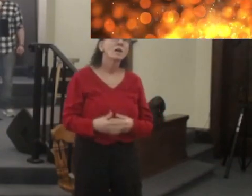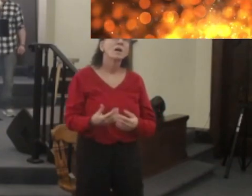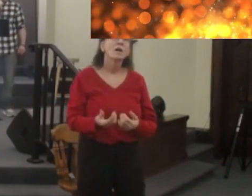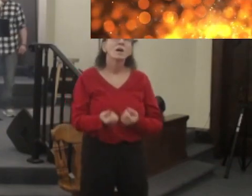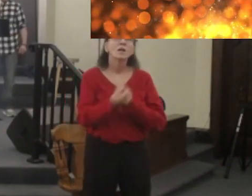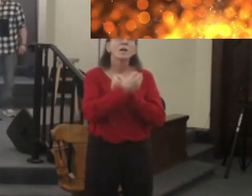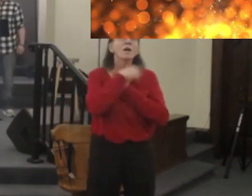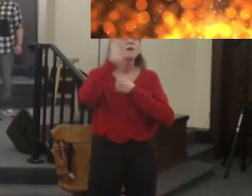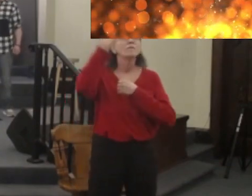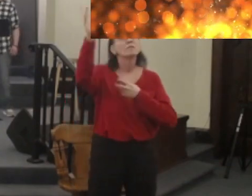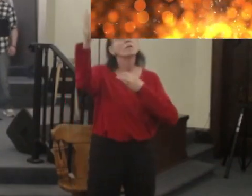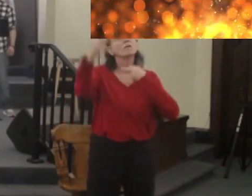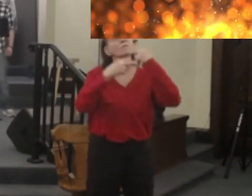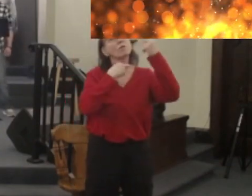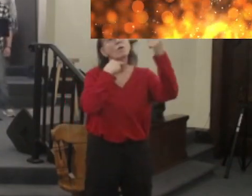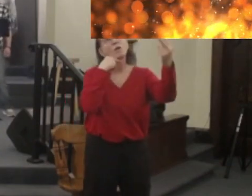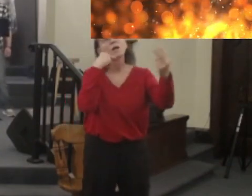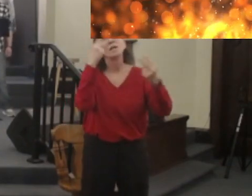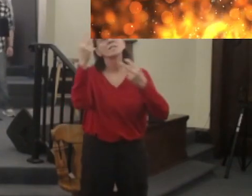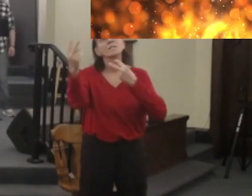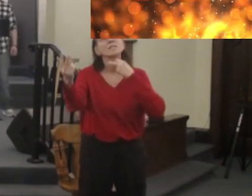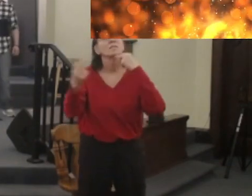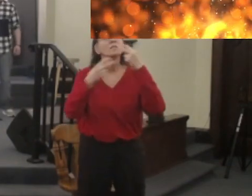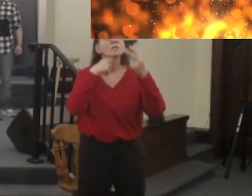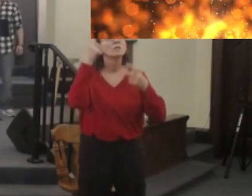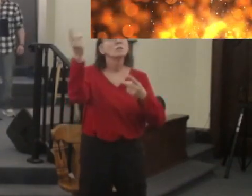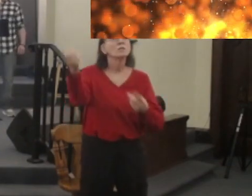I love your voice.